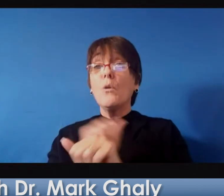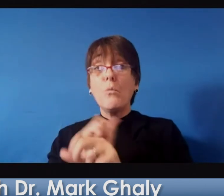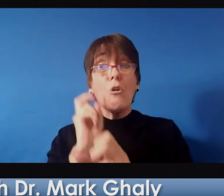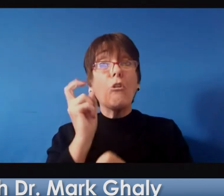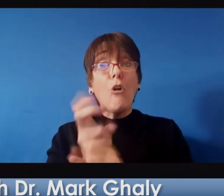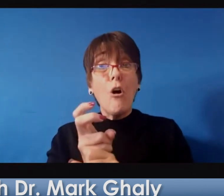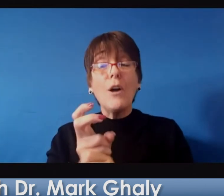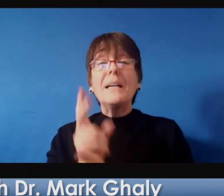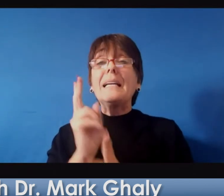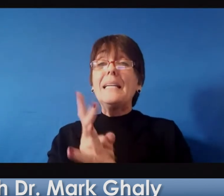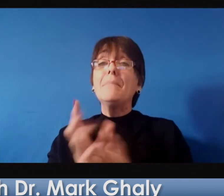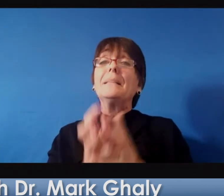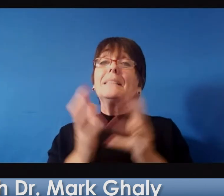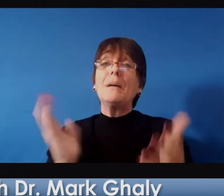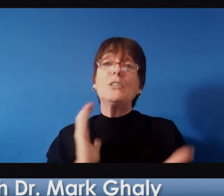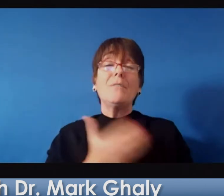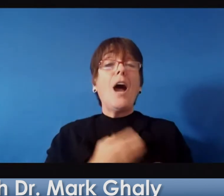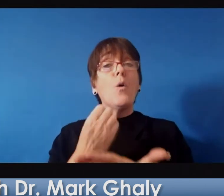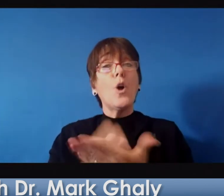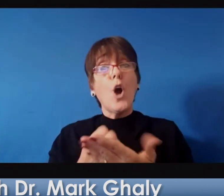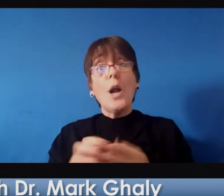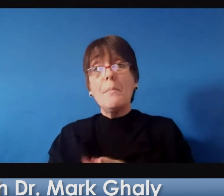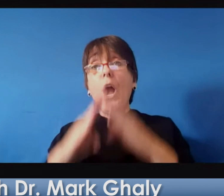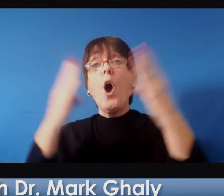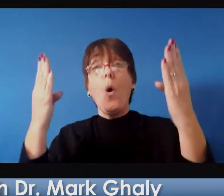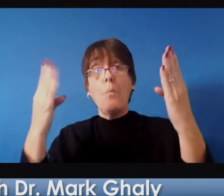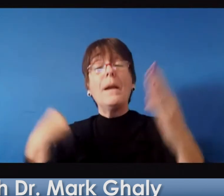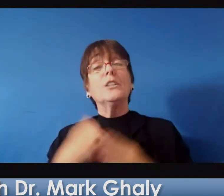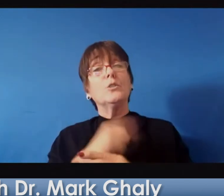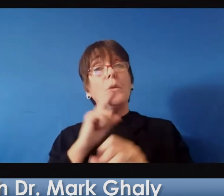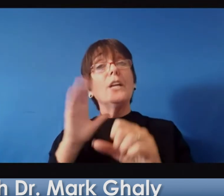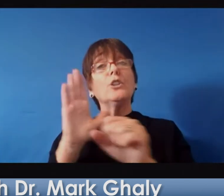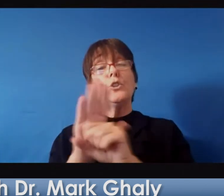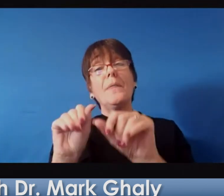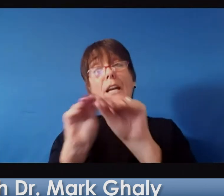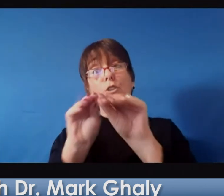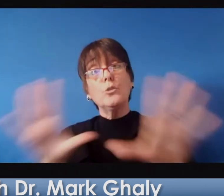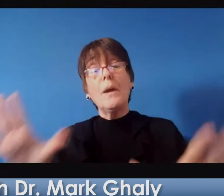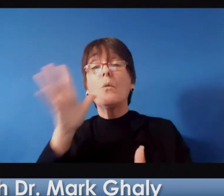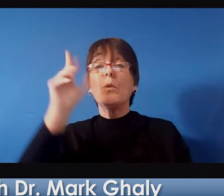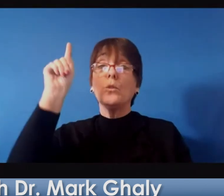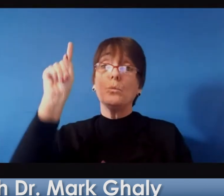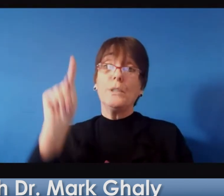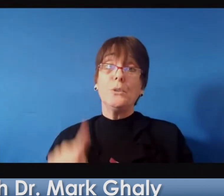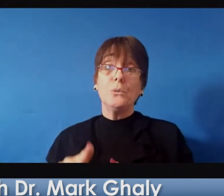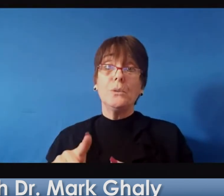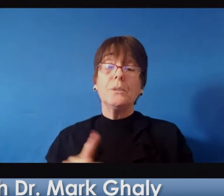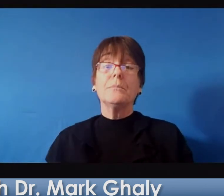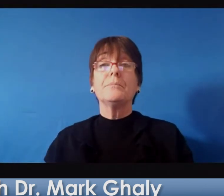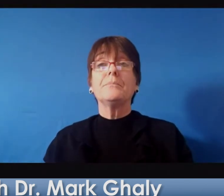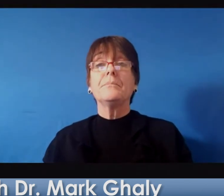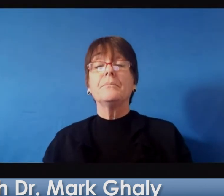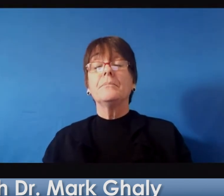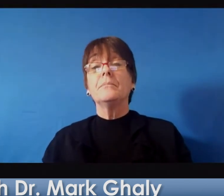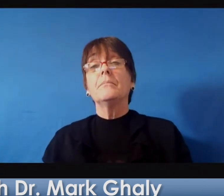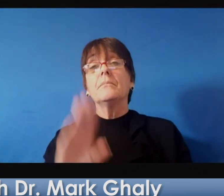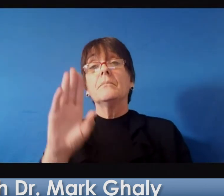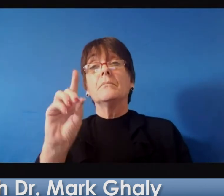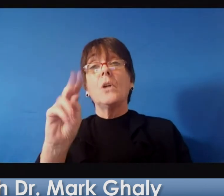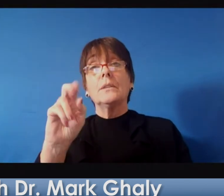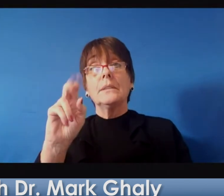keep as much of our economy going while we ensure that transmission rates are lower. Don Thompson,